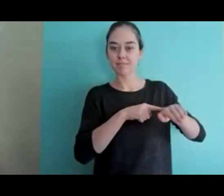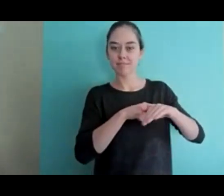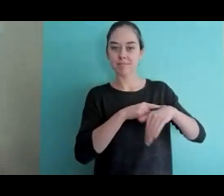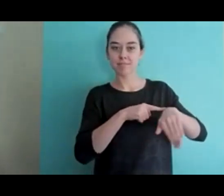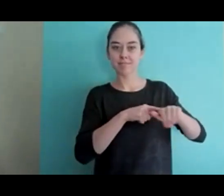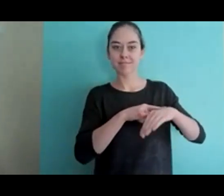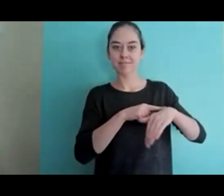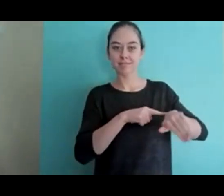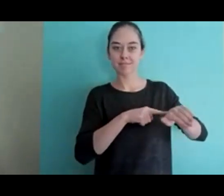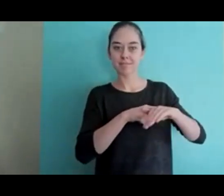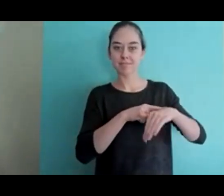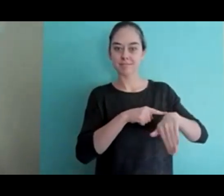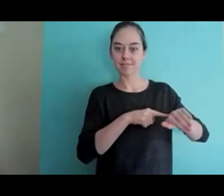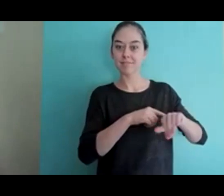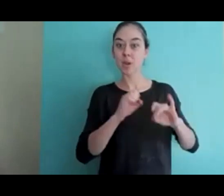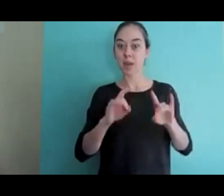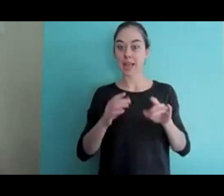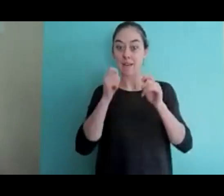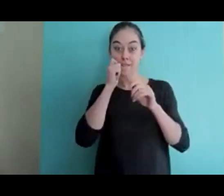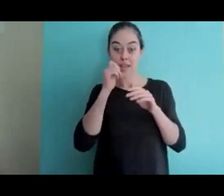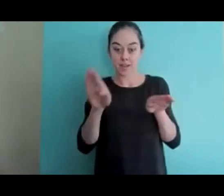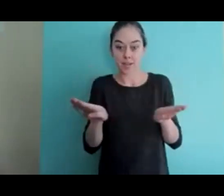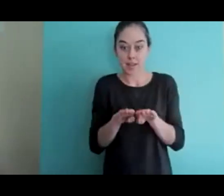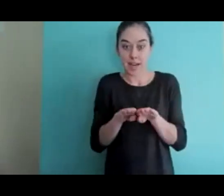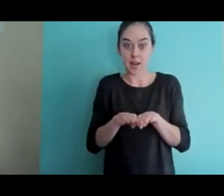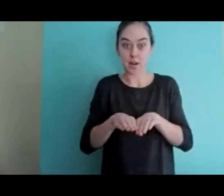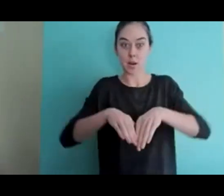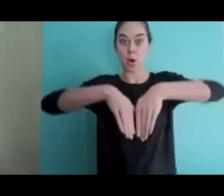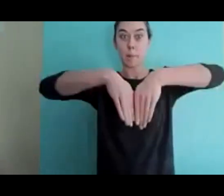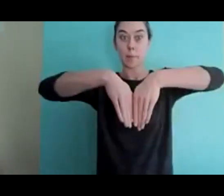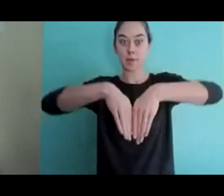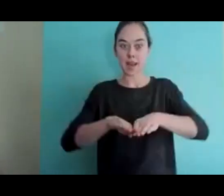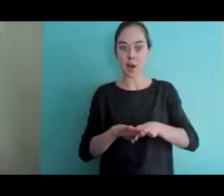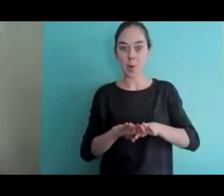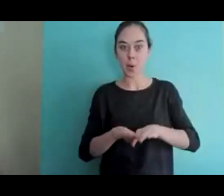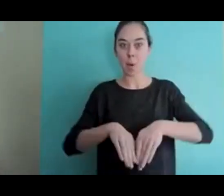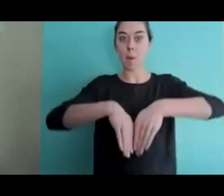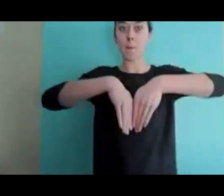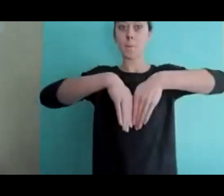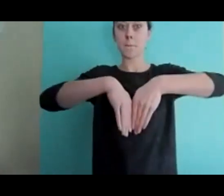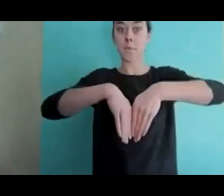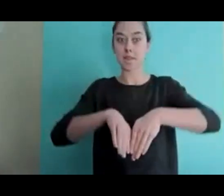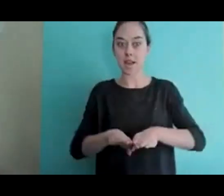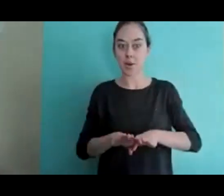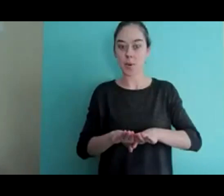Lovely. Okay, 2 feet together, up and down. Up and down. 2 feet together, up and down.